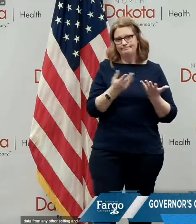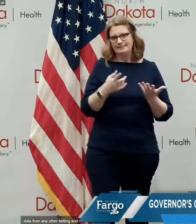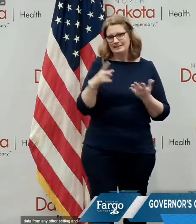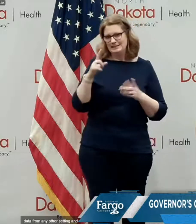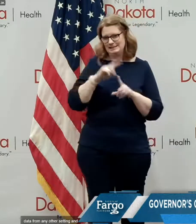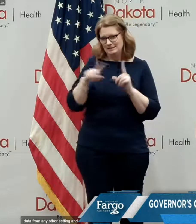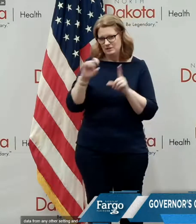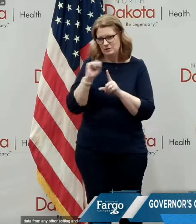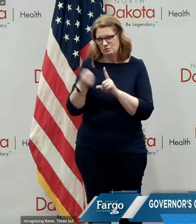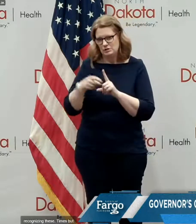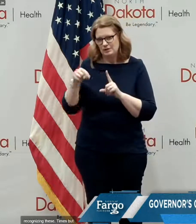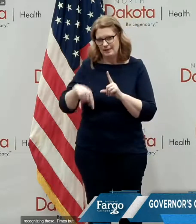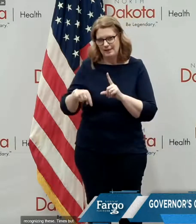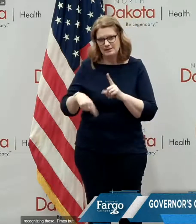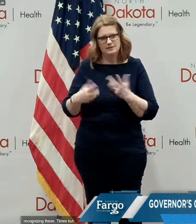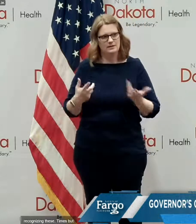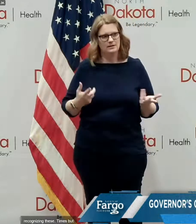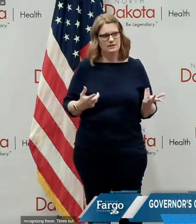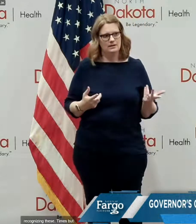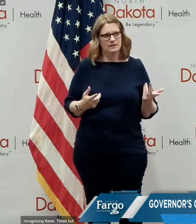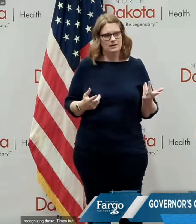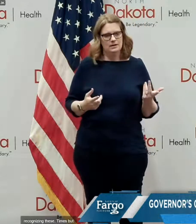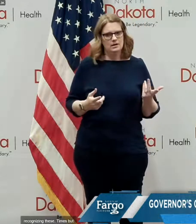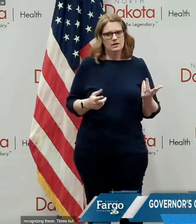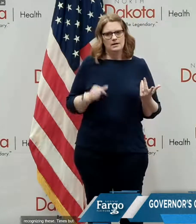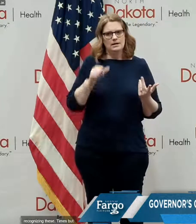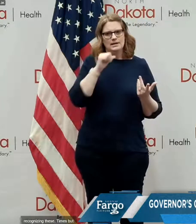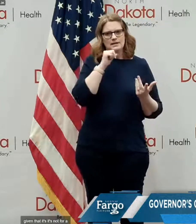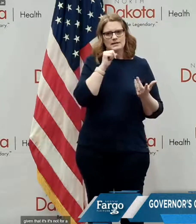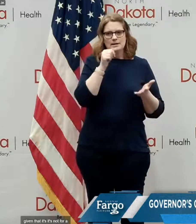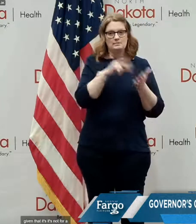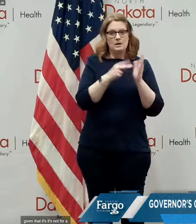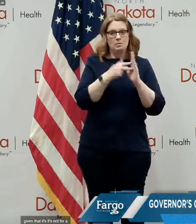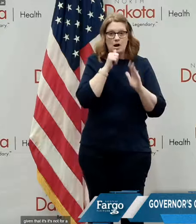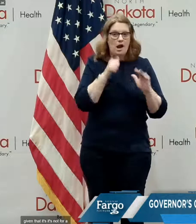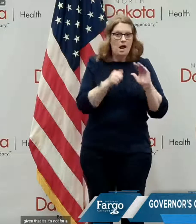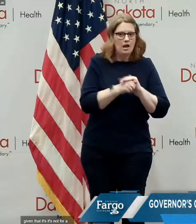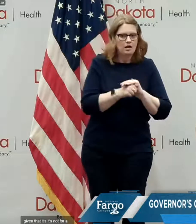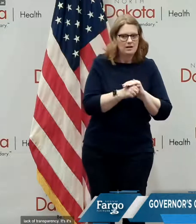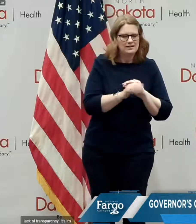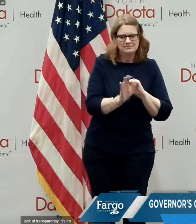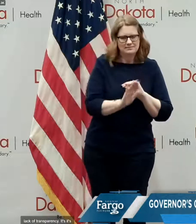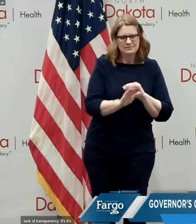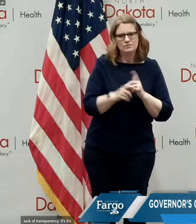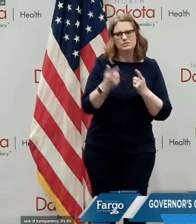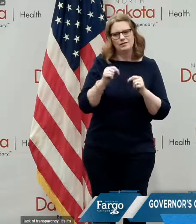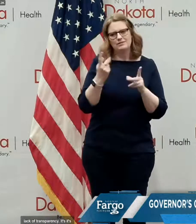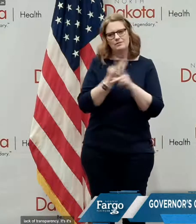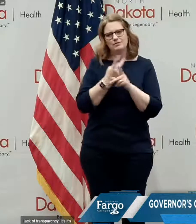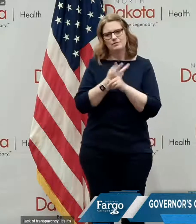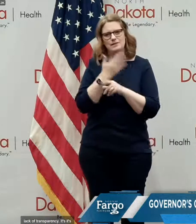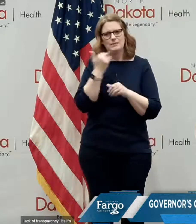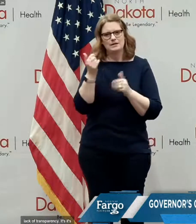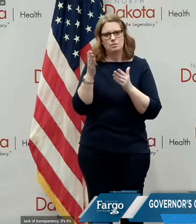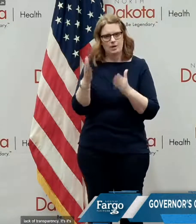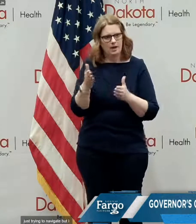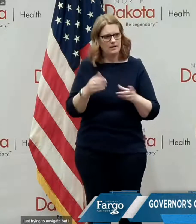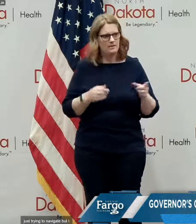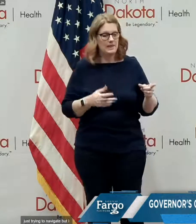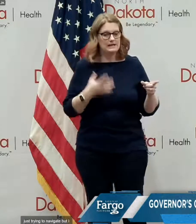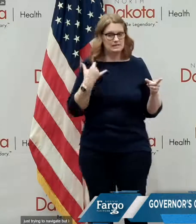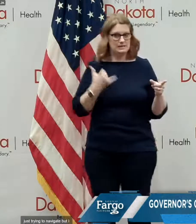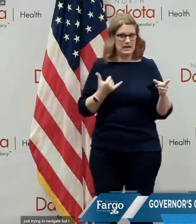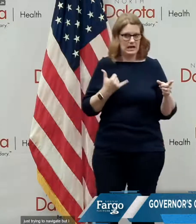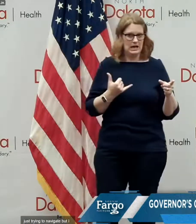given that, it's not for a lack of transparency, it's just trying to navigate. But I would like to give an update as of